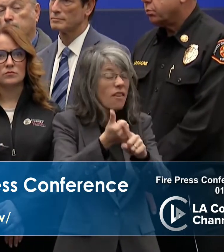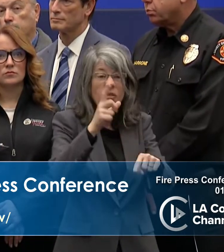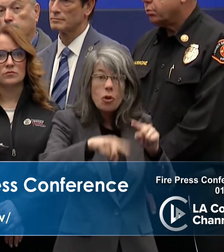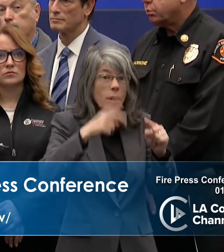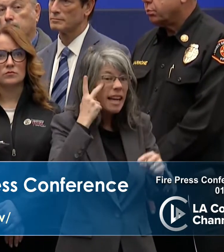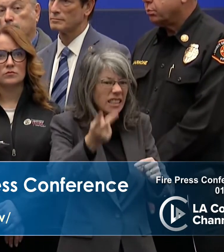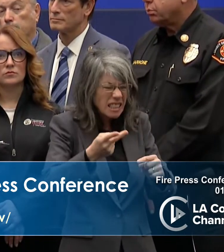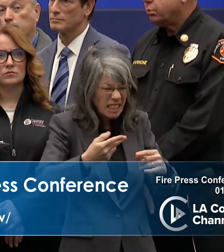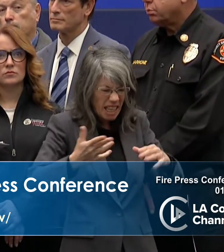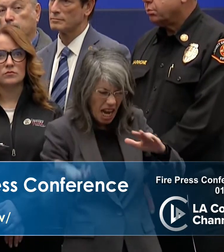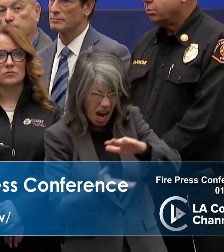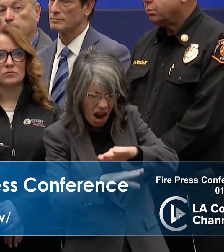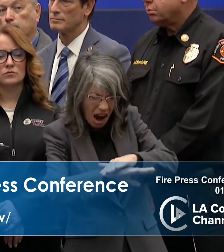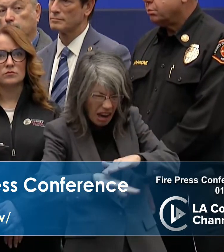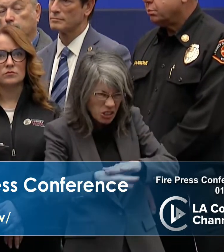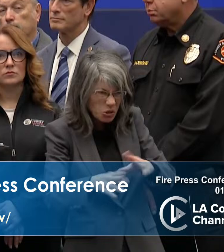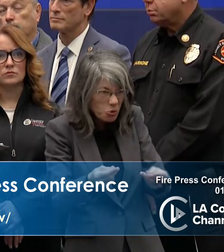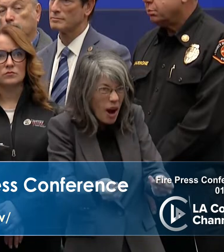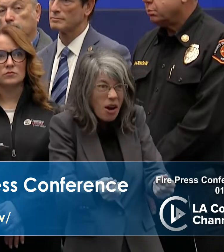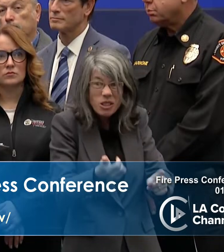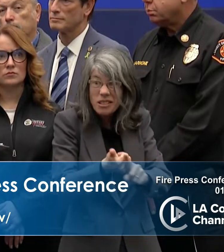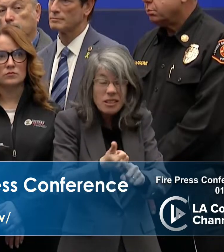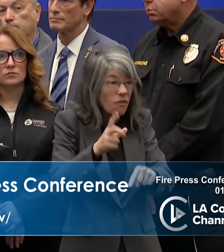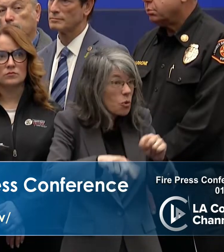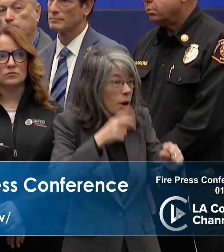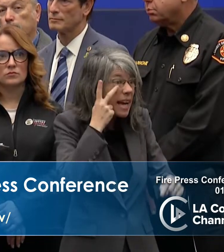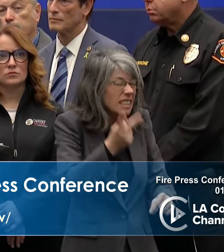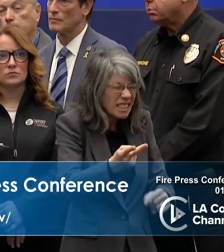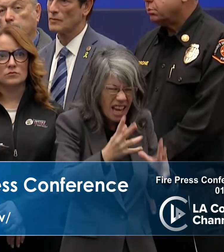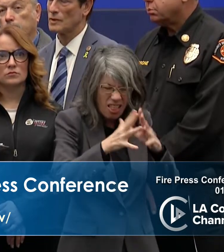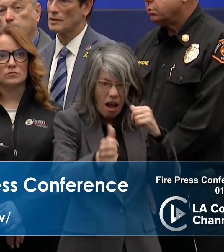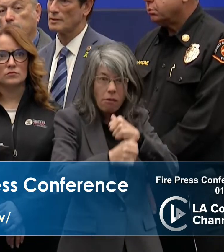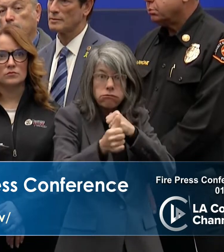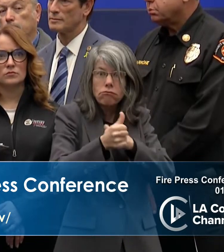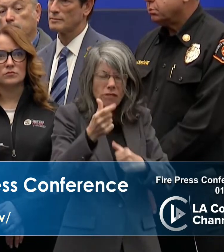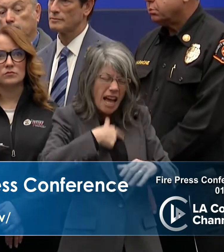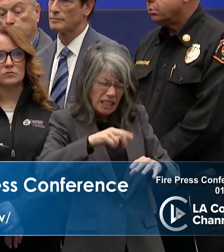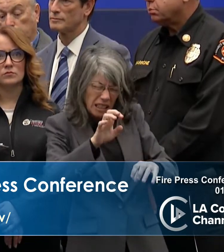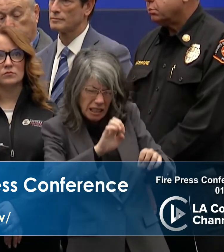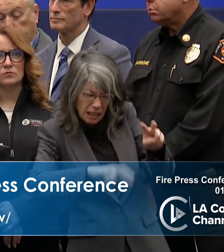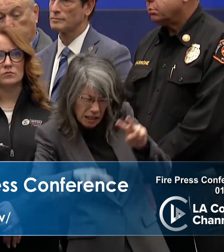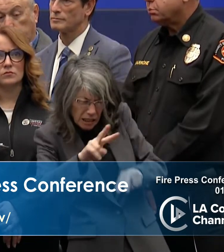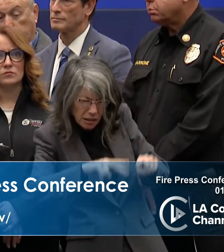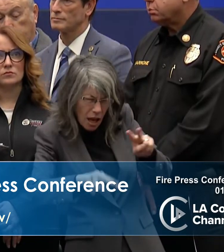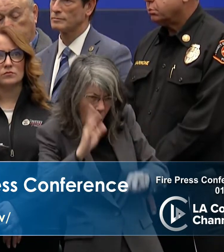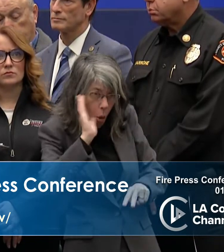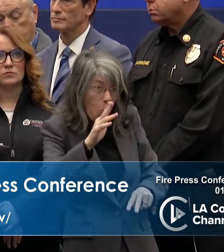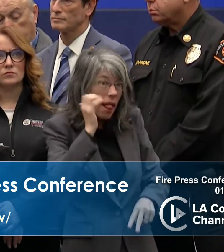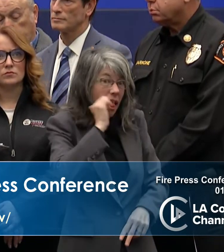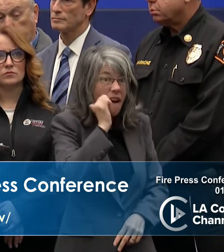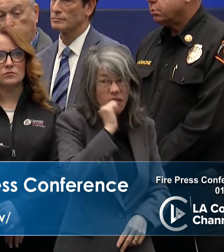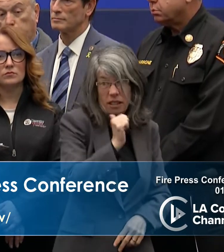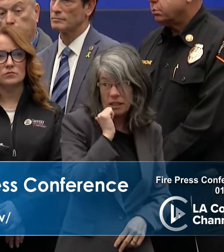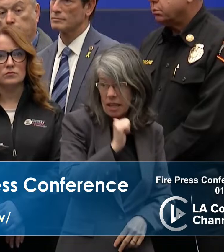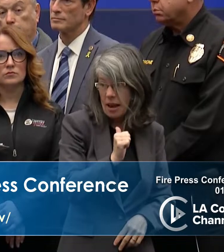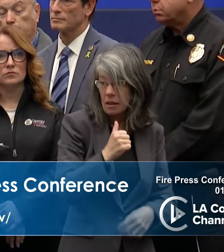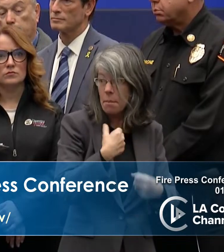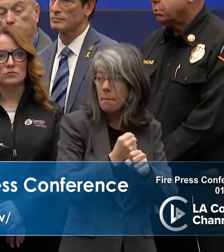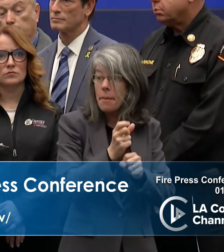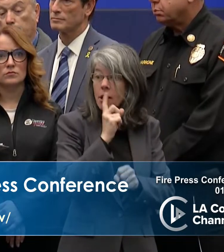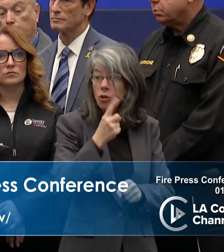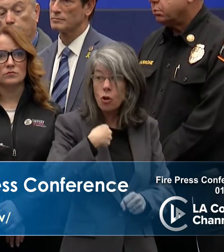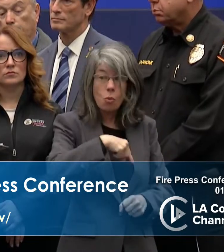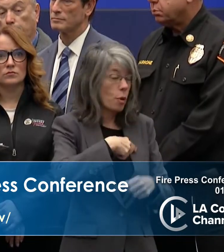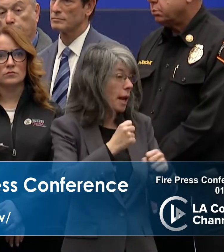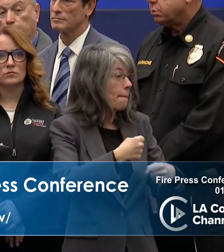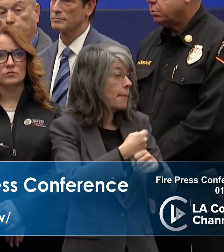There's a lot of hazards. So those are things that are going to have to be evaluated hour by hour, day by day, so that we can